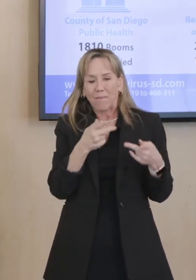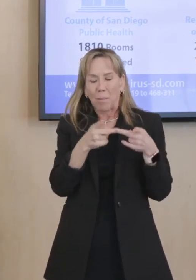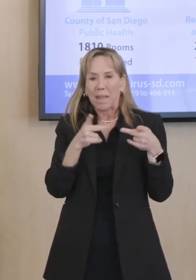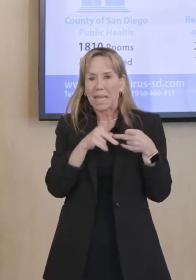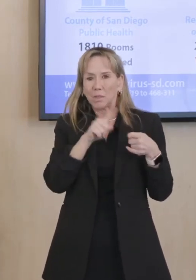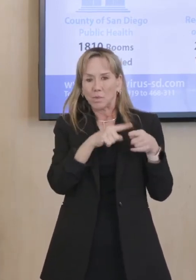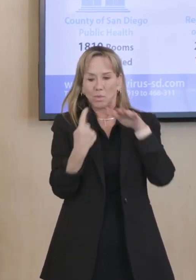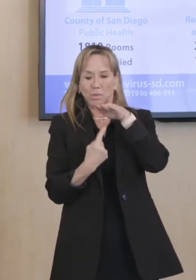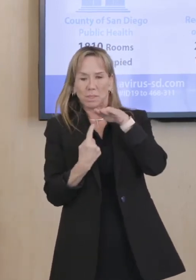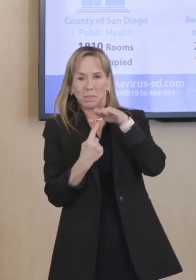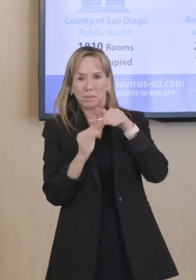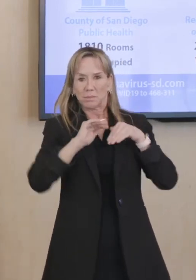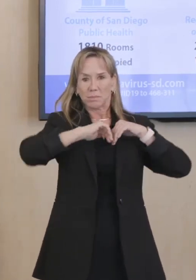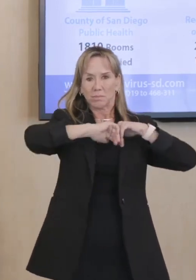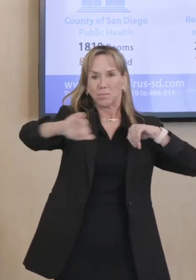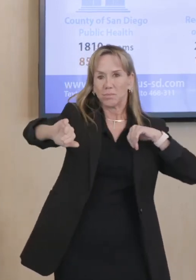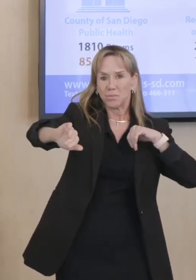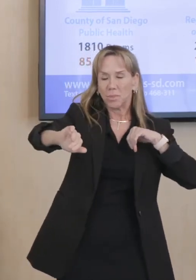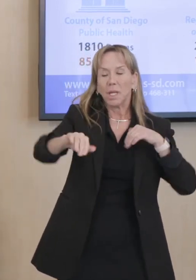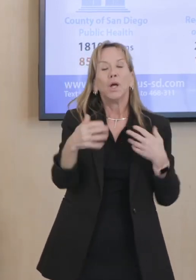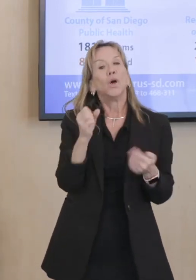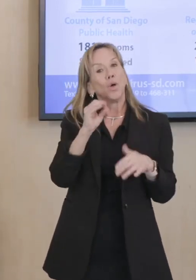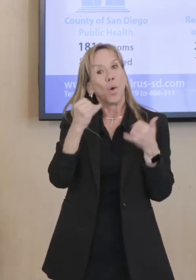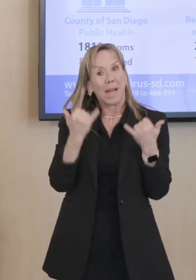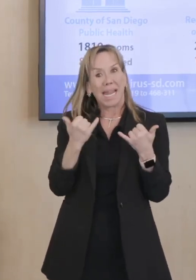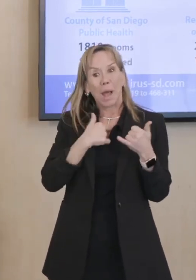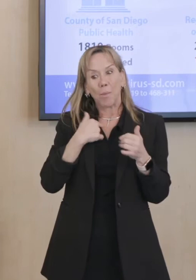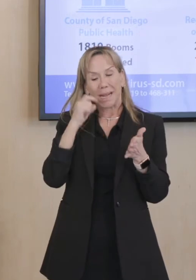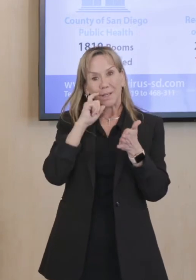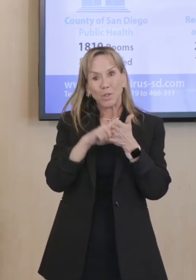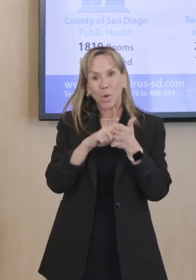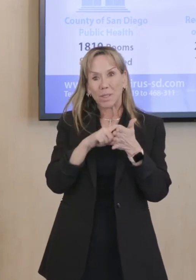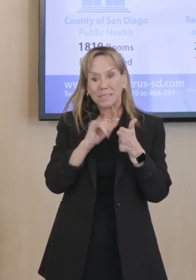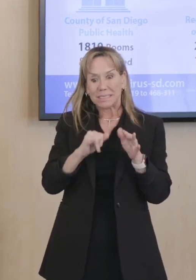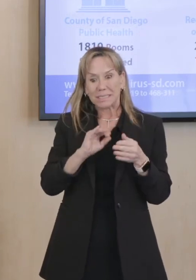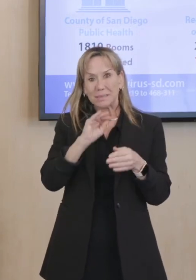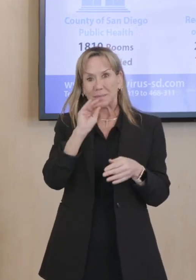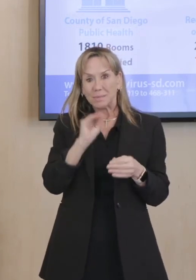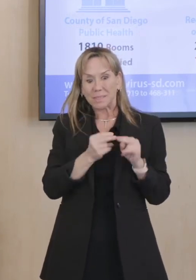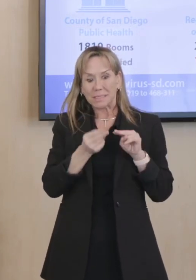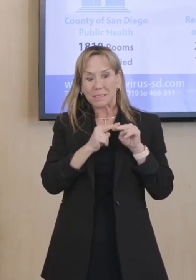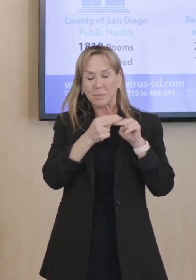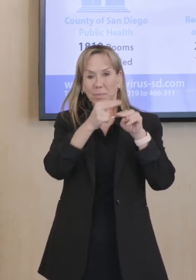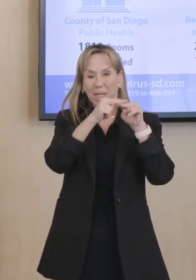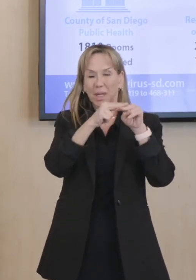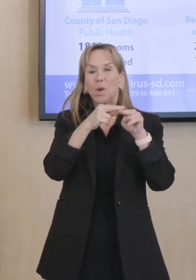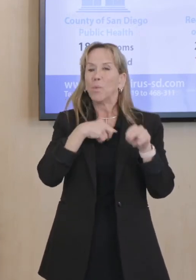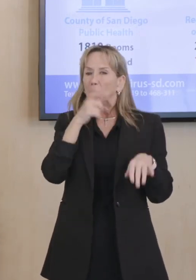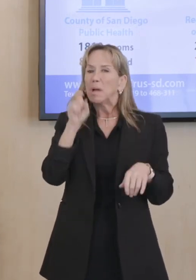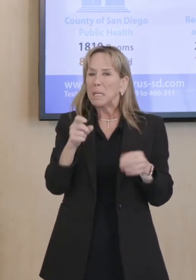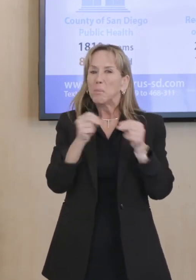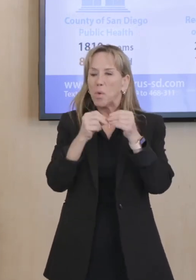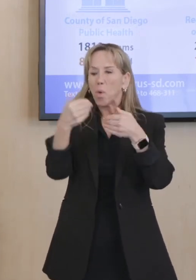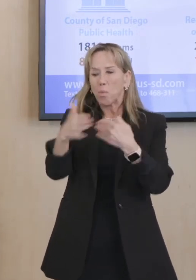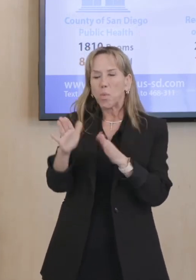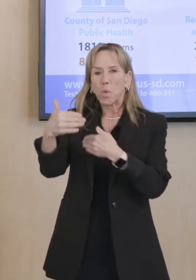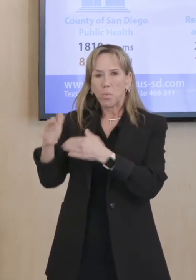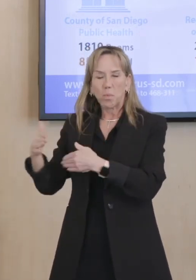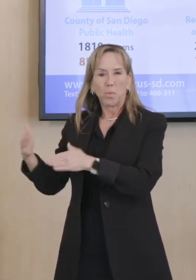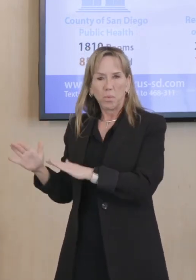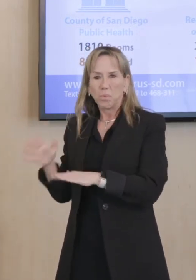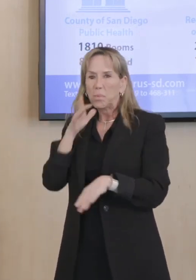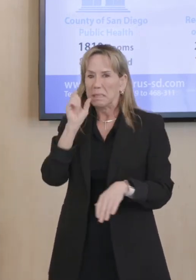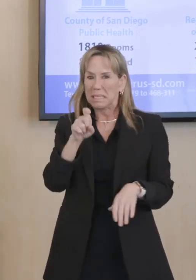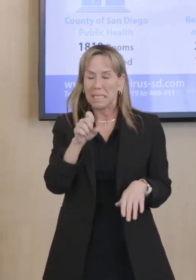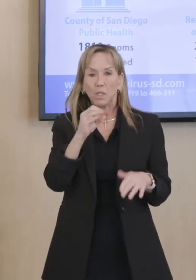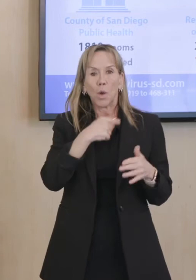As we expect the numbers to continue to increase, the need for these rooms will become much greater. And so we moved early